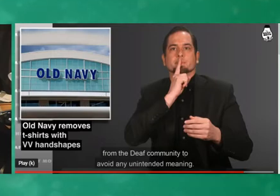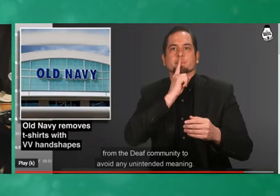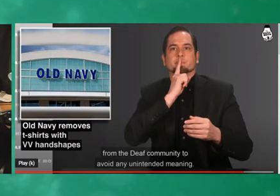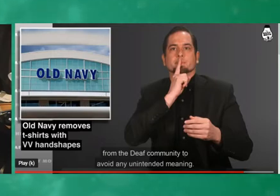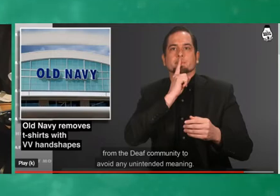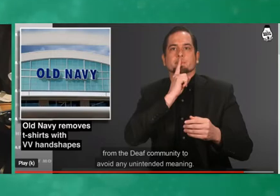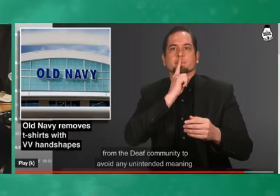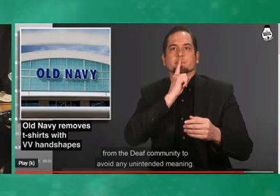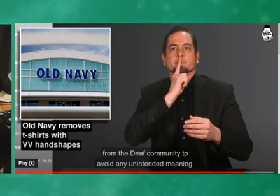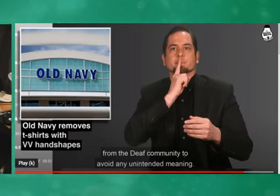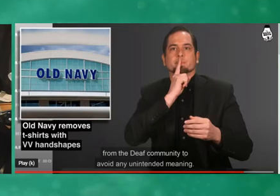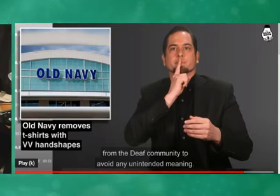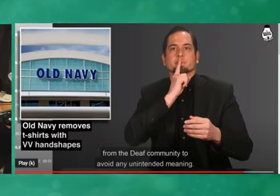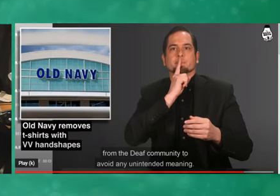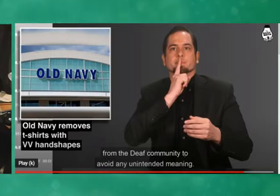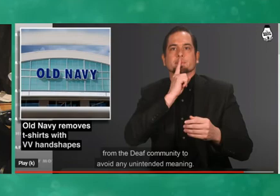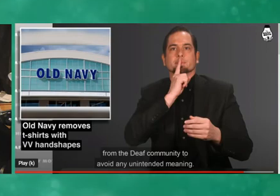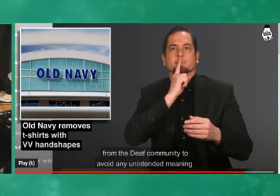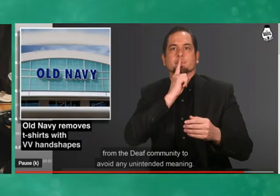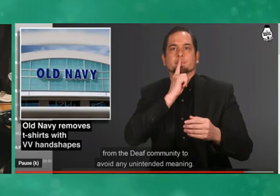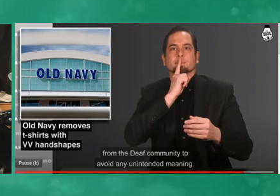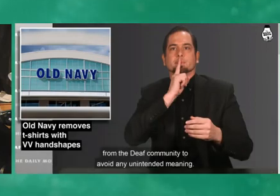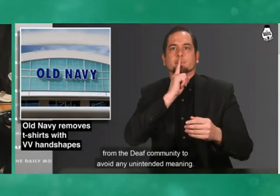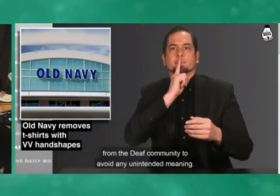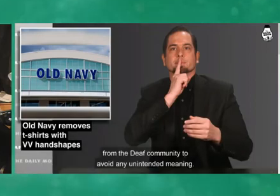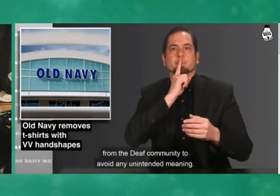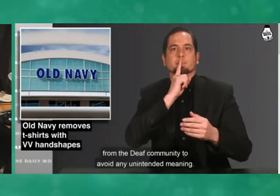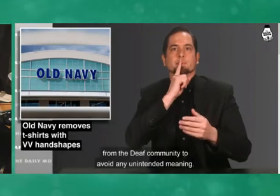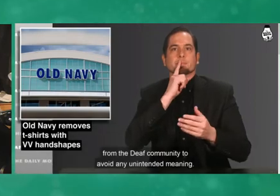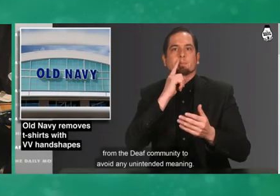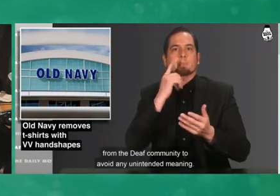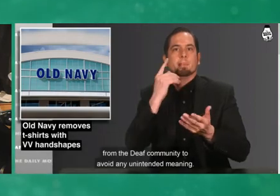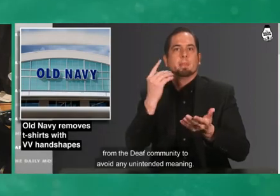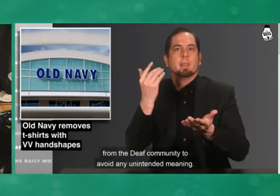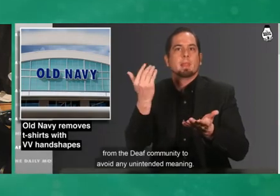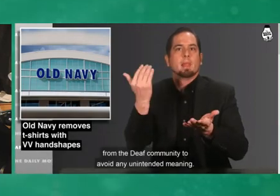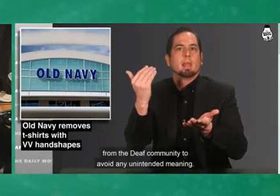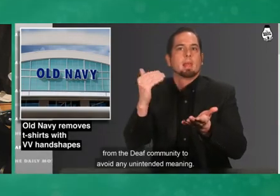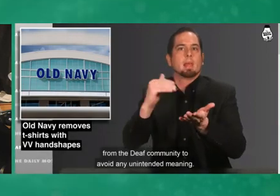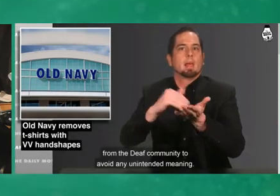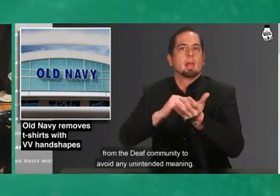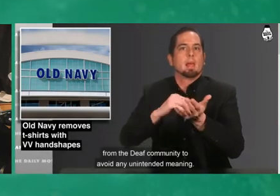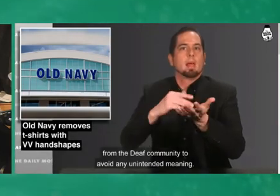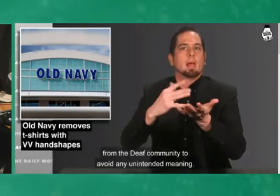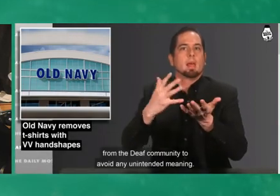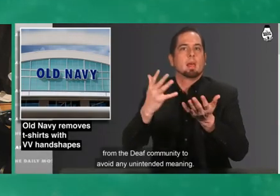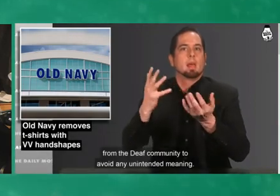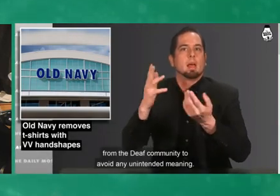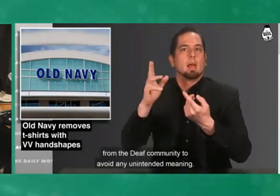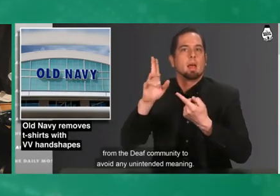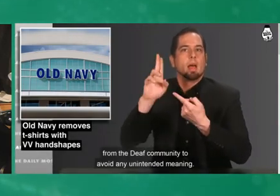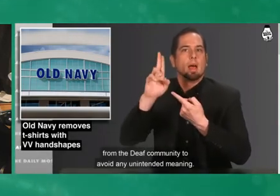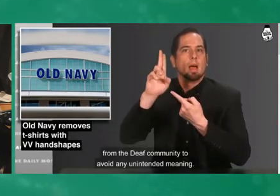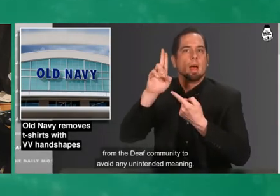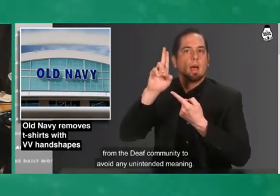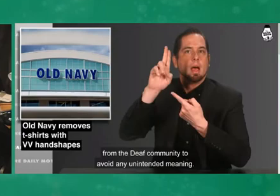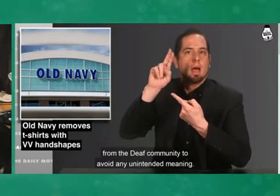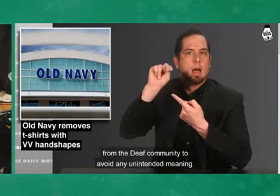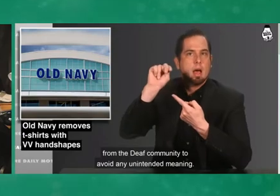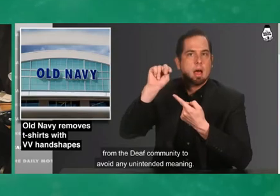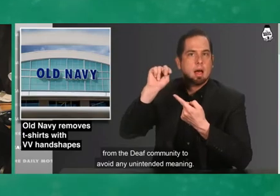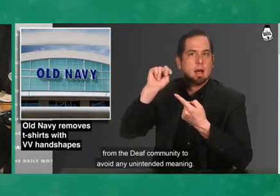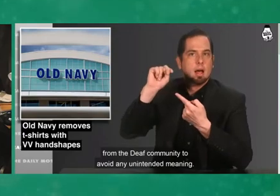That's very, very cool. So what else is he saying? Deaf community, to avoid from doing it